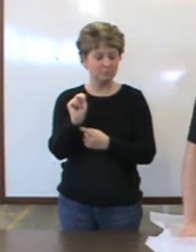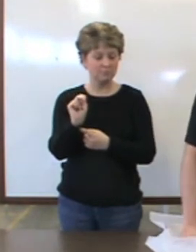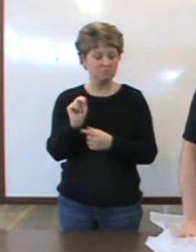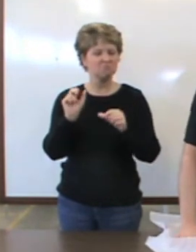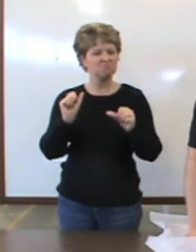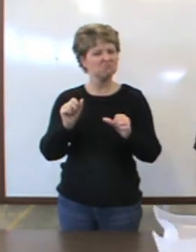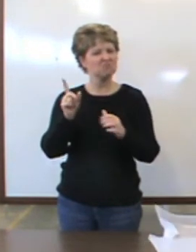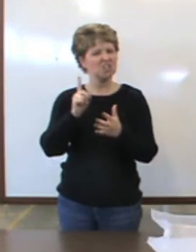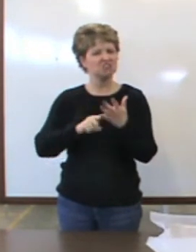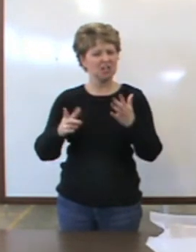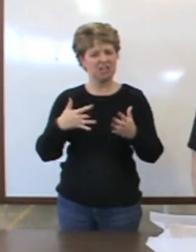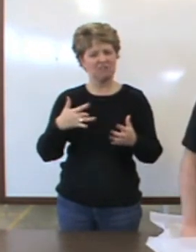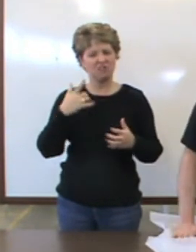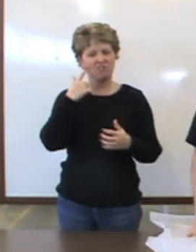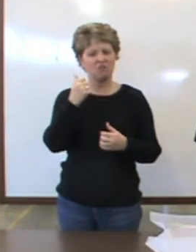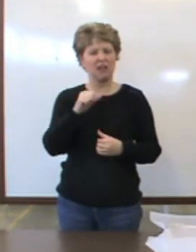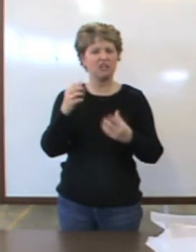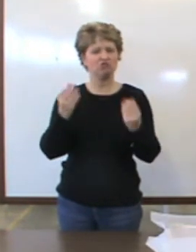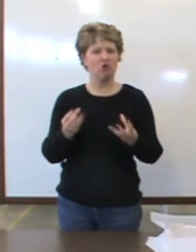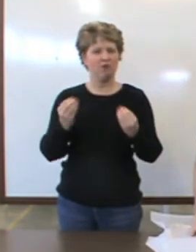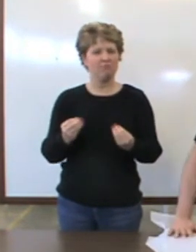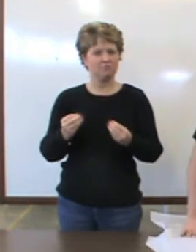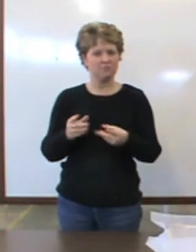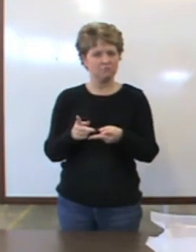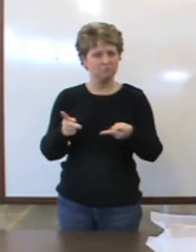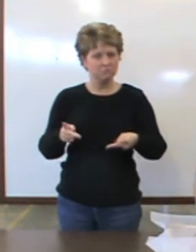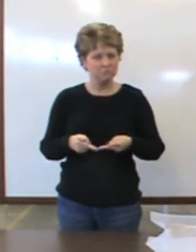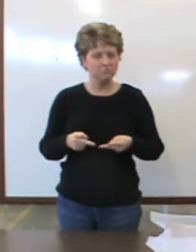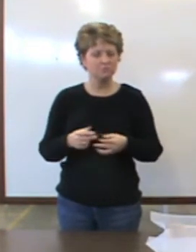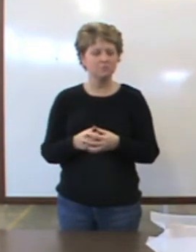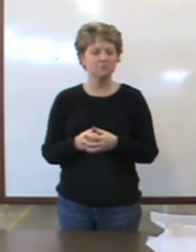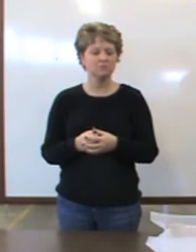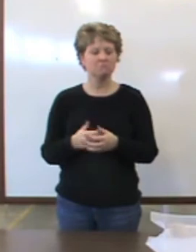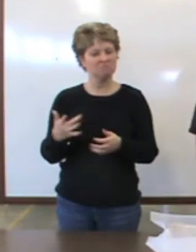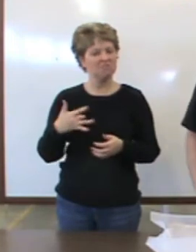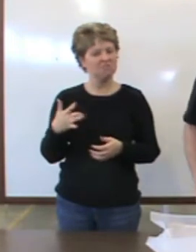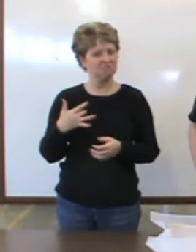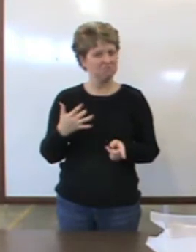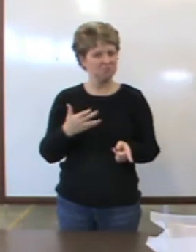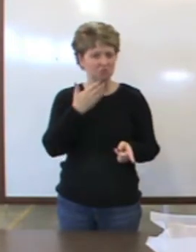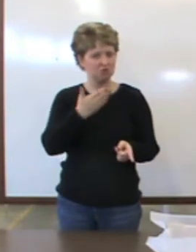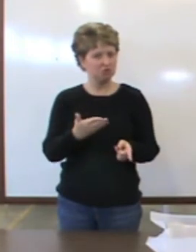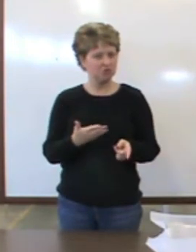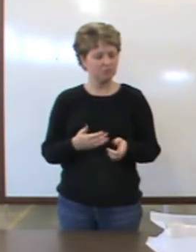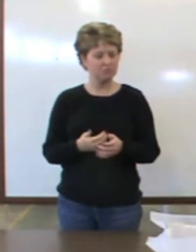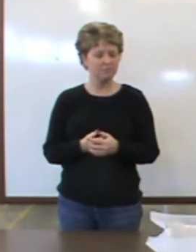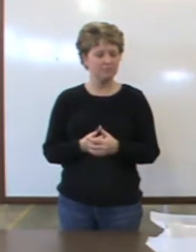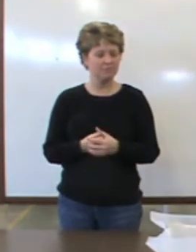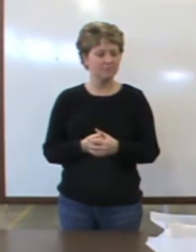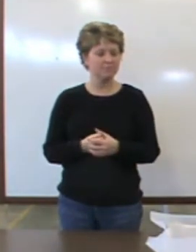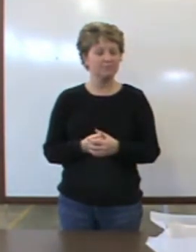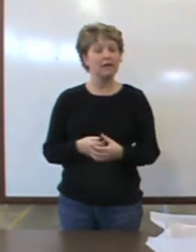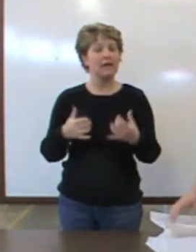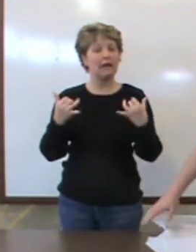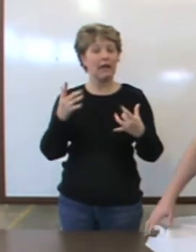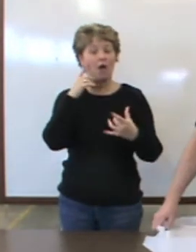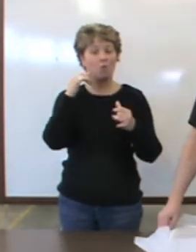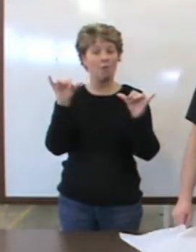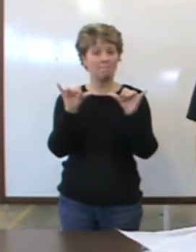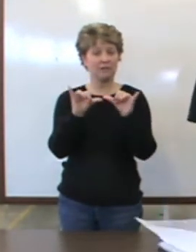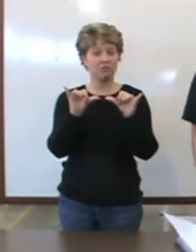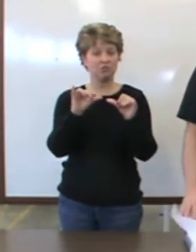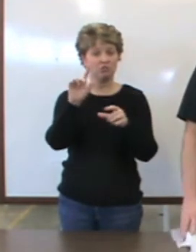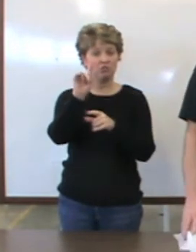You can check it to feel for any soft spots. This feels pretty good. So now I'm going to measure the